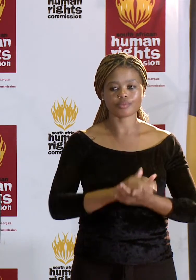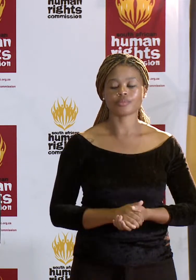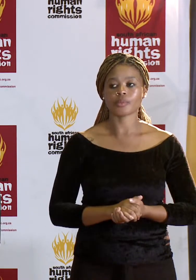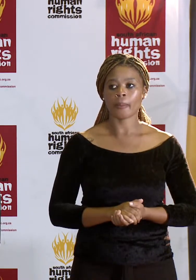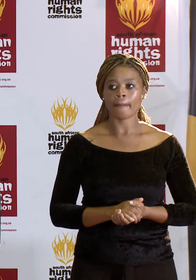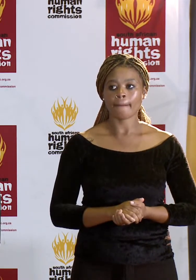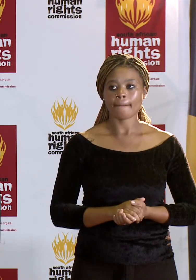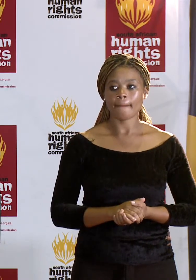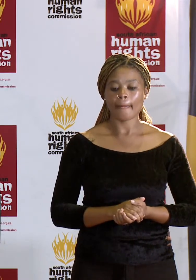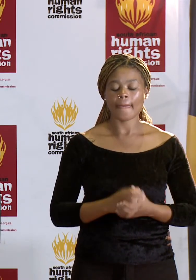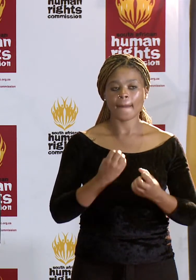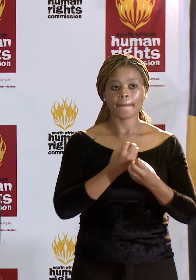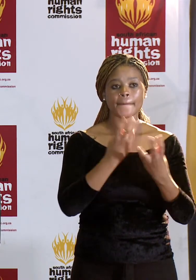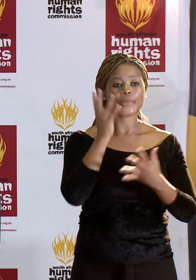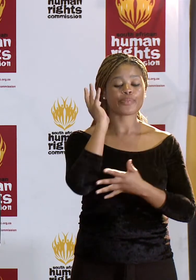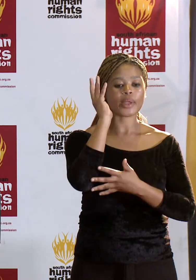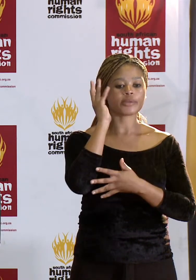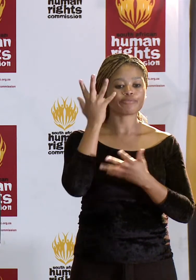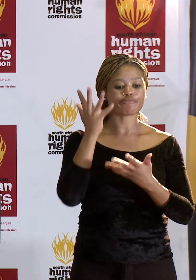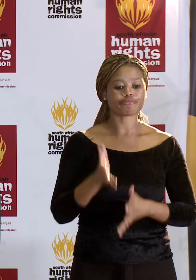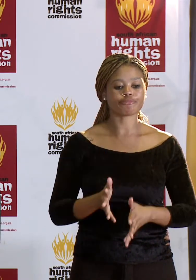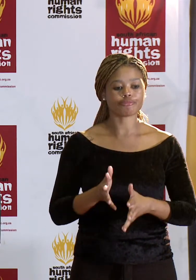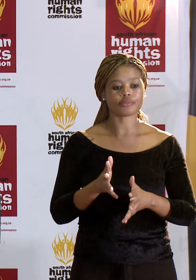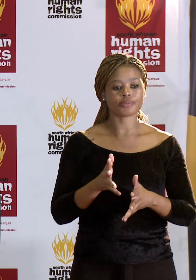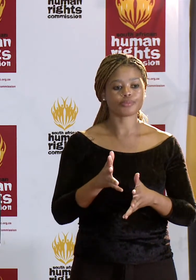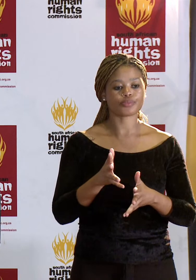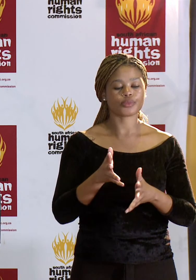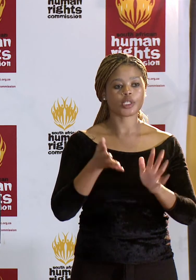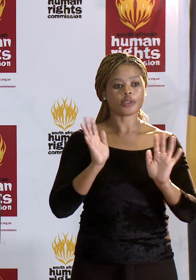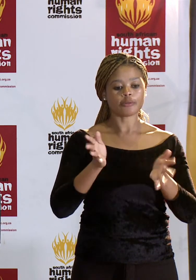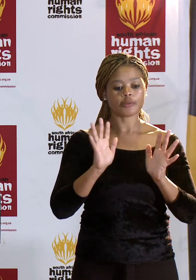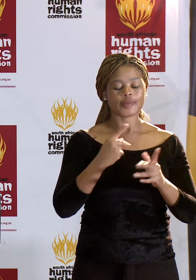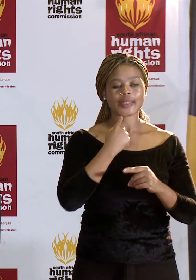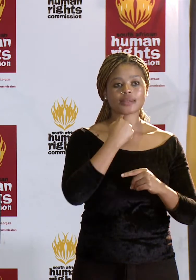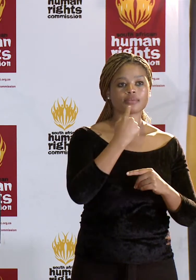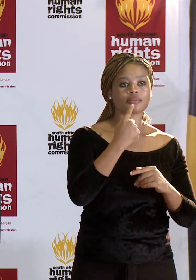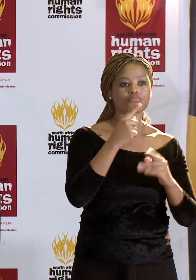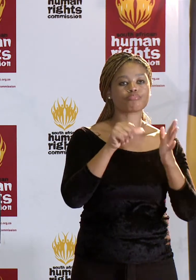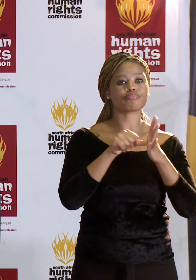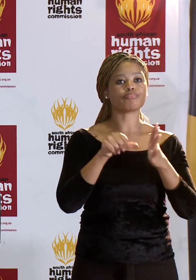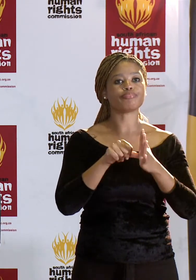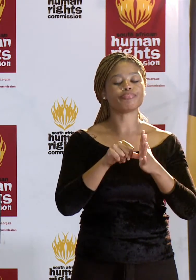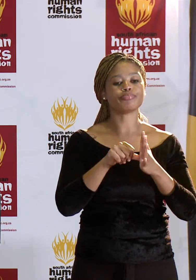Many speakers have already mentioned the importance of